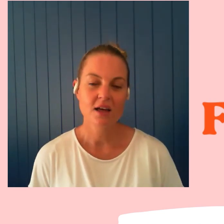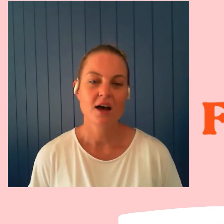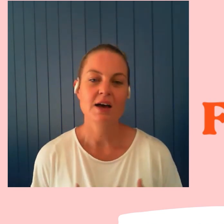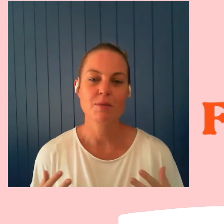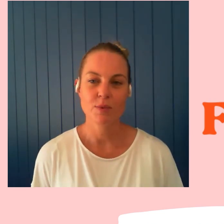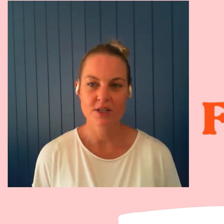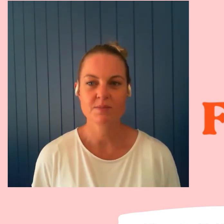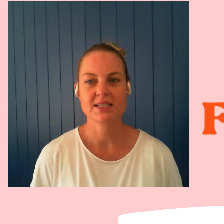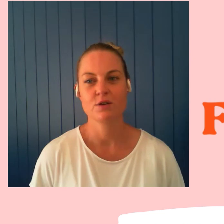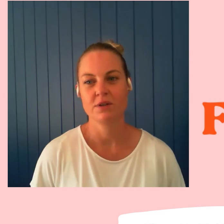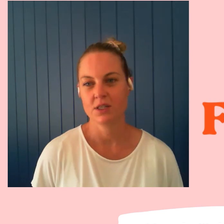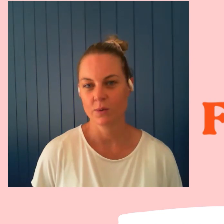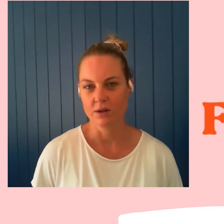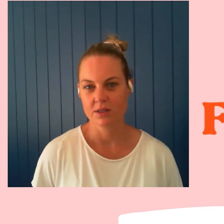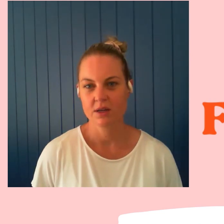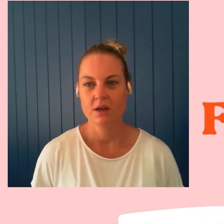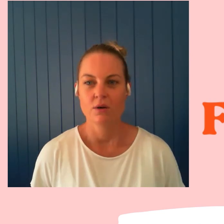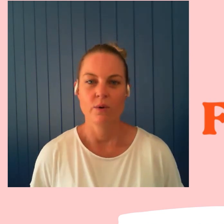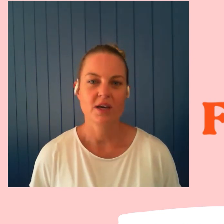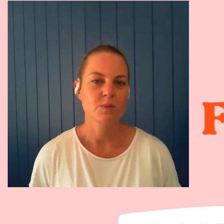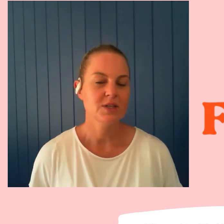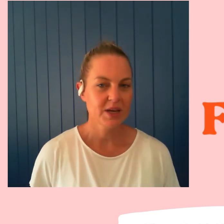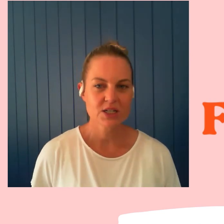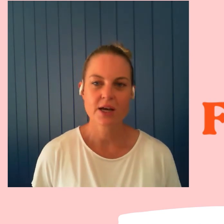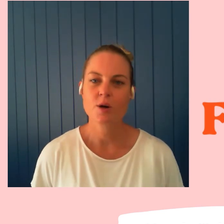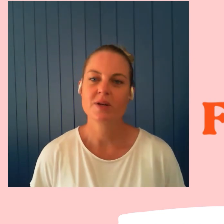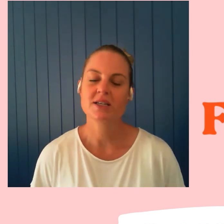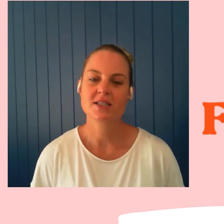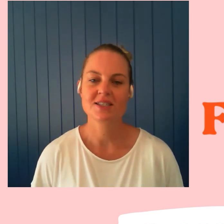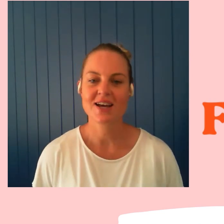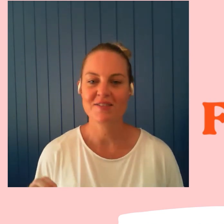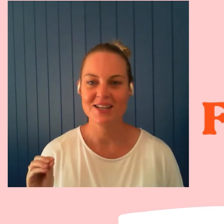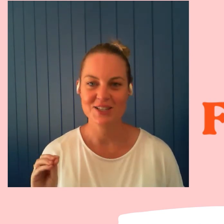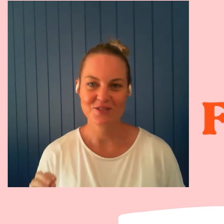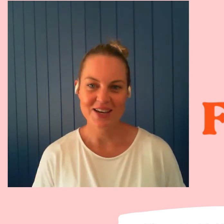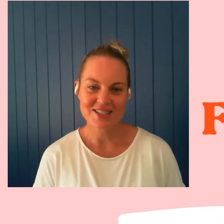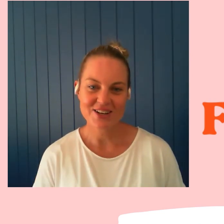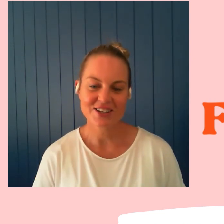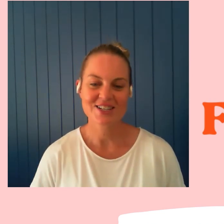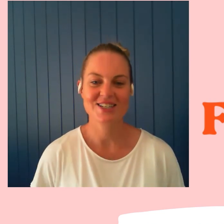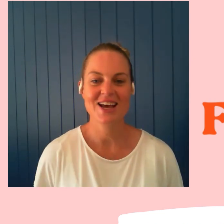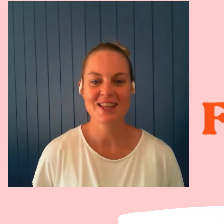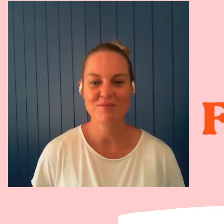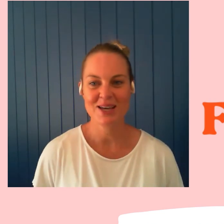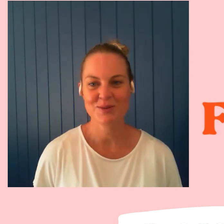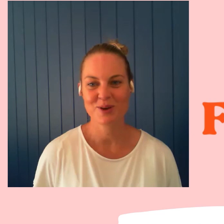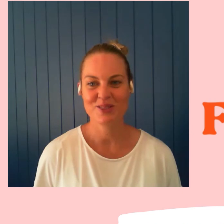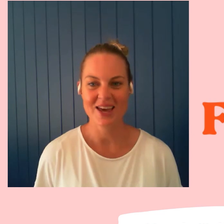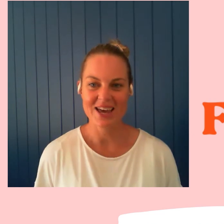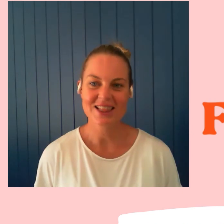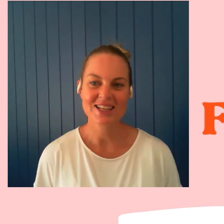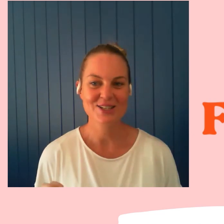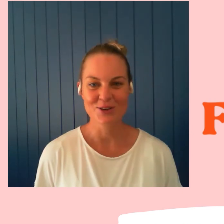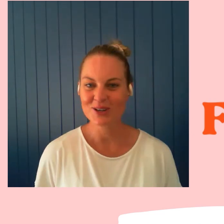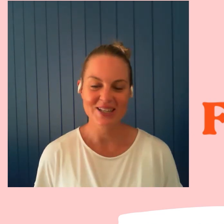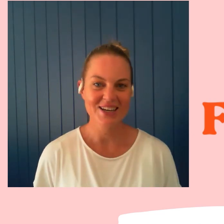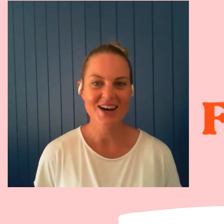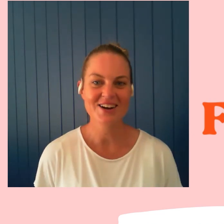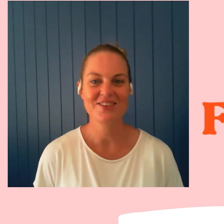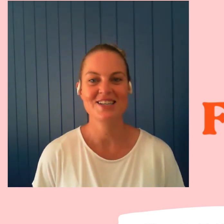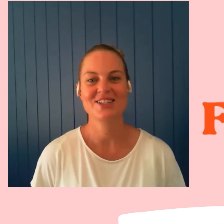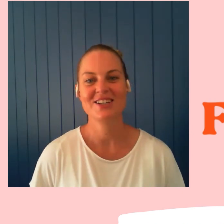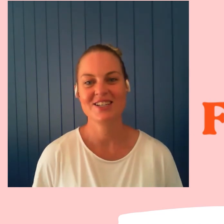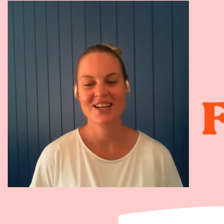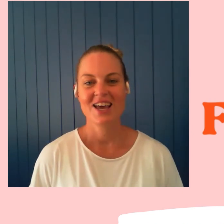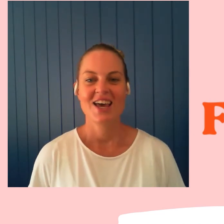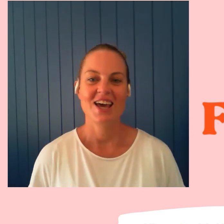later, I've immersed myself in this world, working with speech therapists, diving into the research, and that means both the endless Googling kind